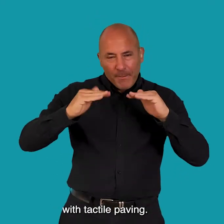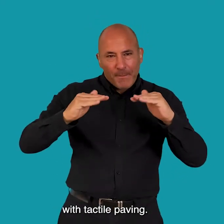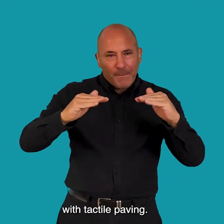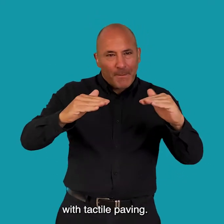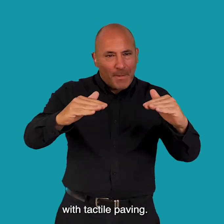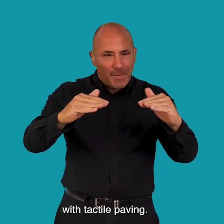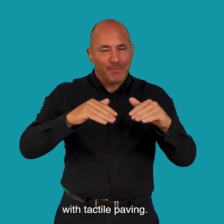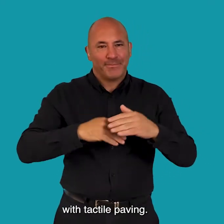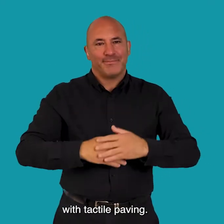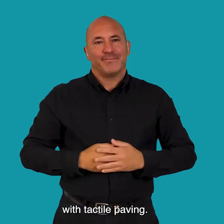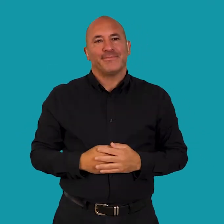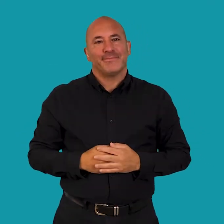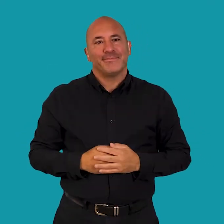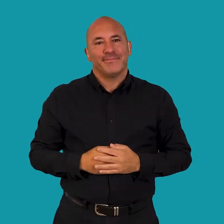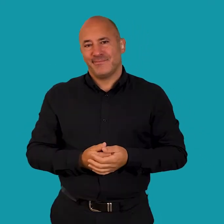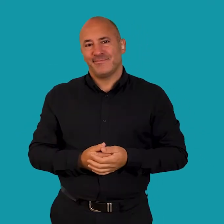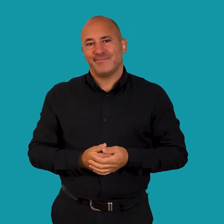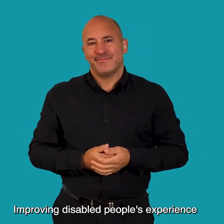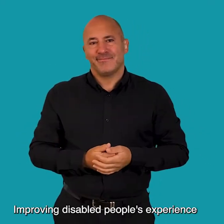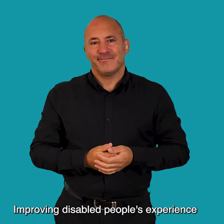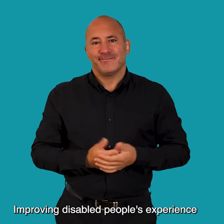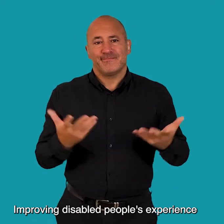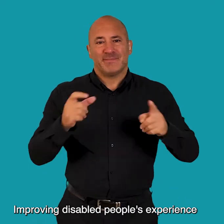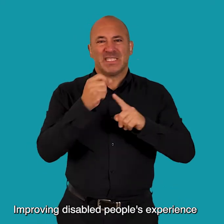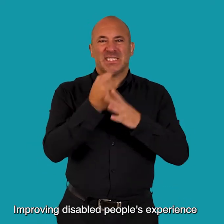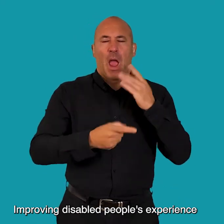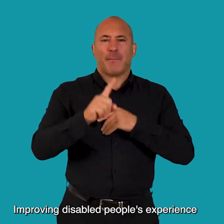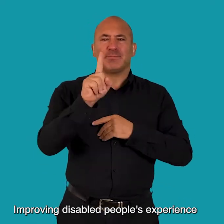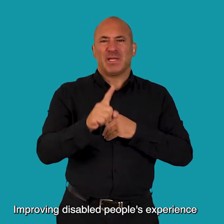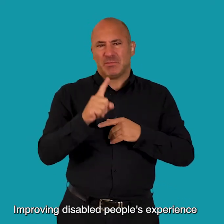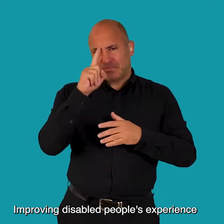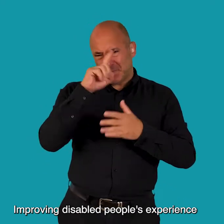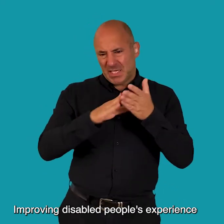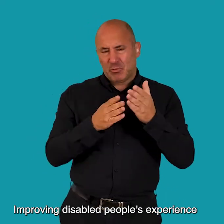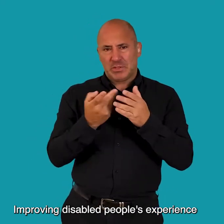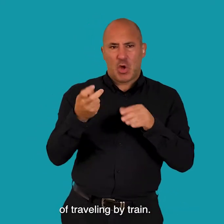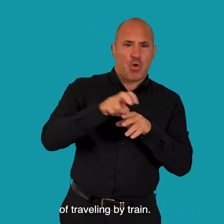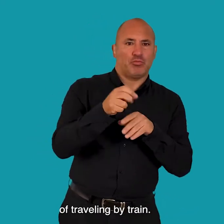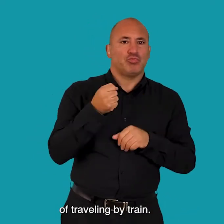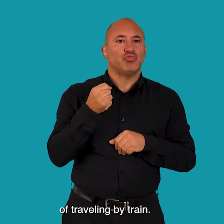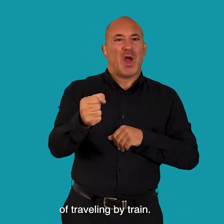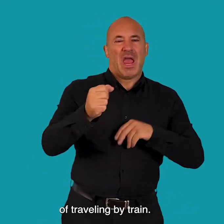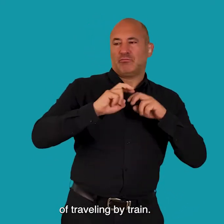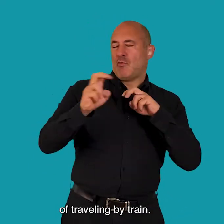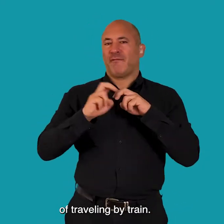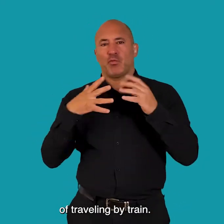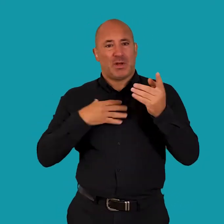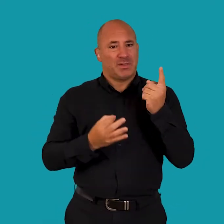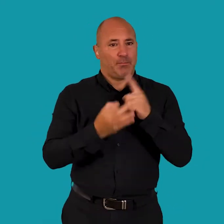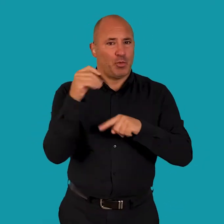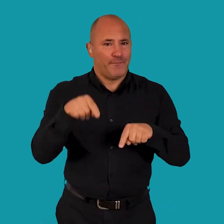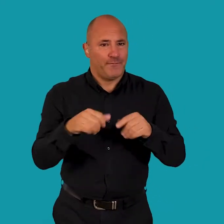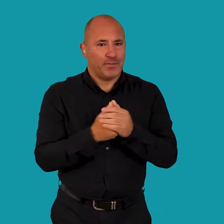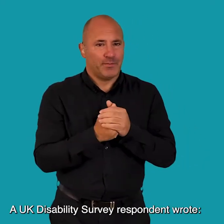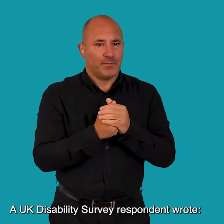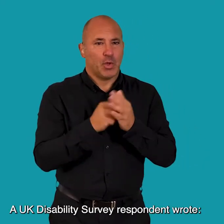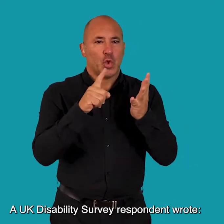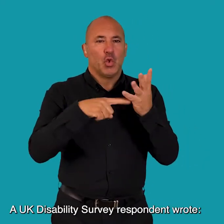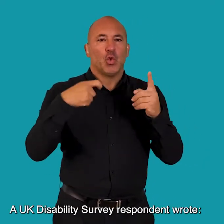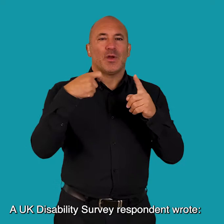tactile paving. Improving disabled people's experience of travelling by train. A UK